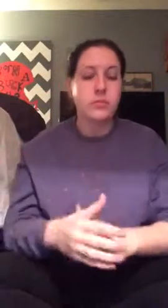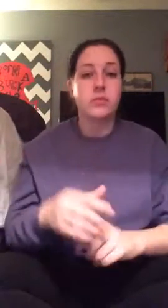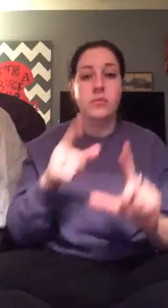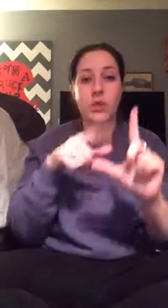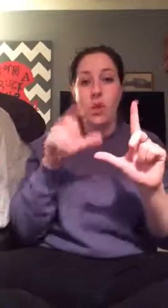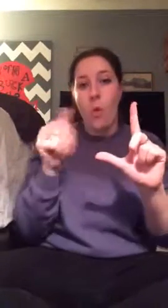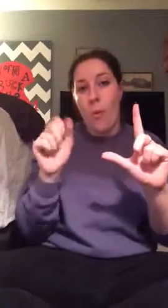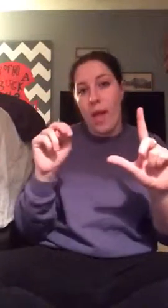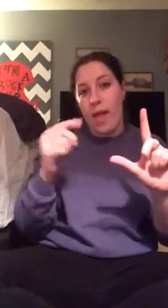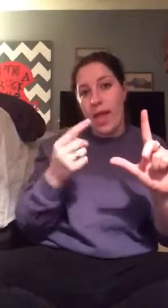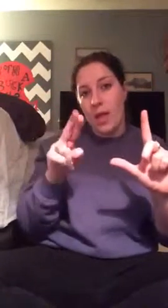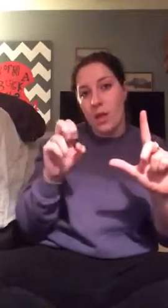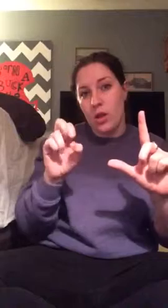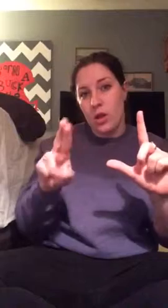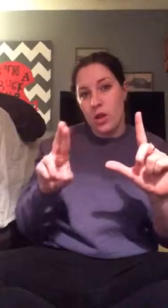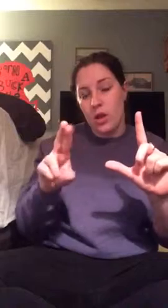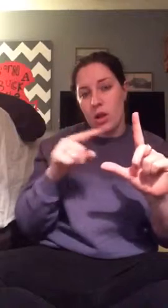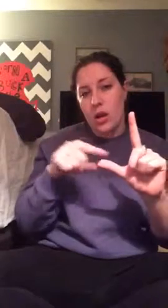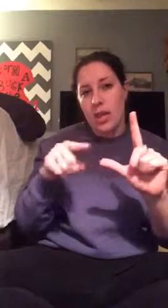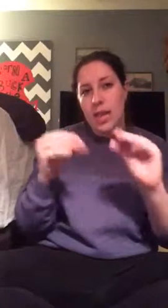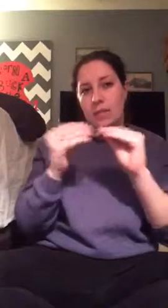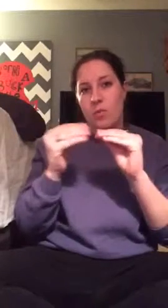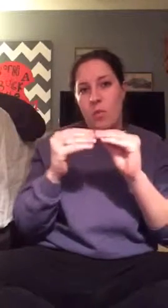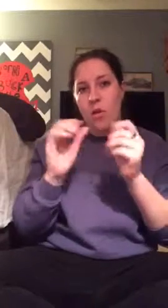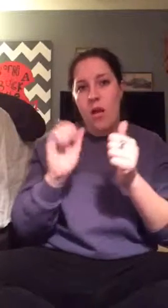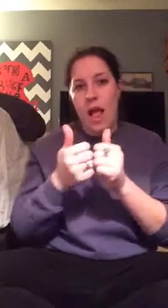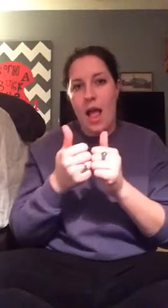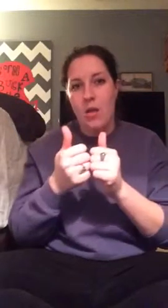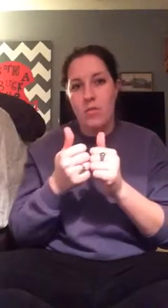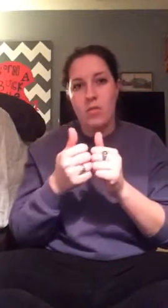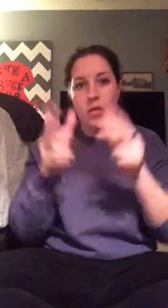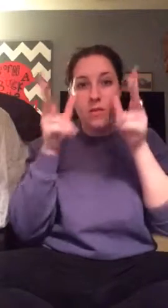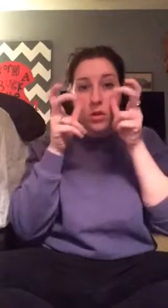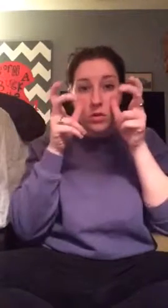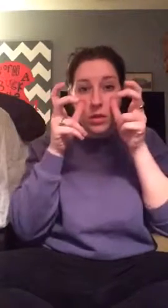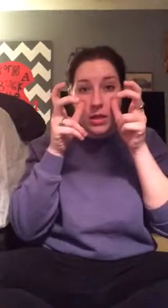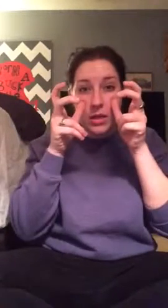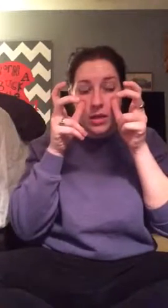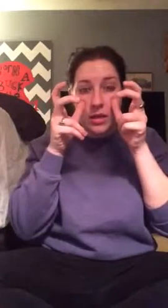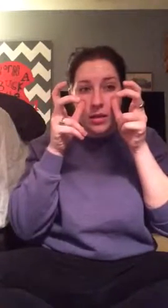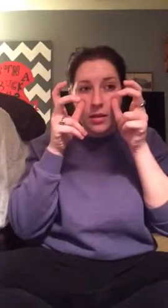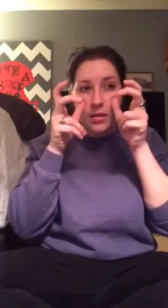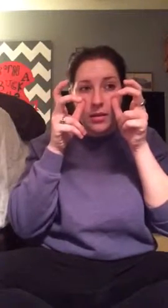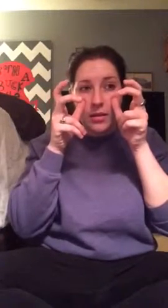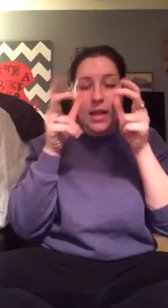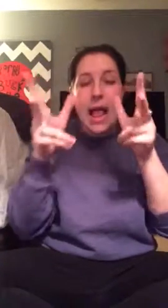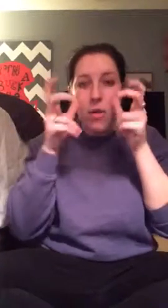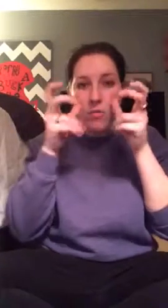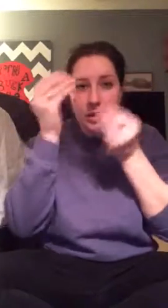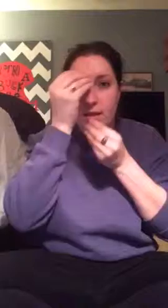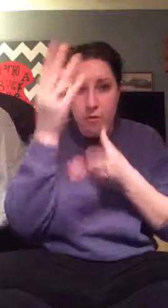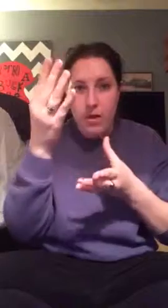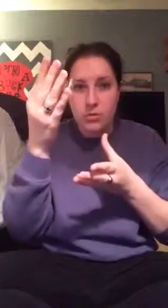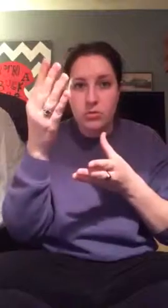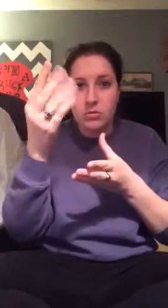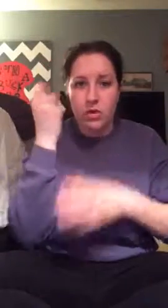that interface between visually sensing the letters. That's why both reading and writing are affected if angular gyrus is affected,